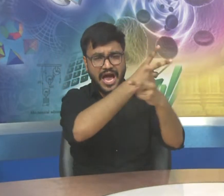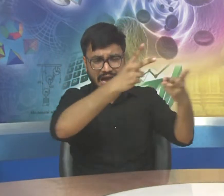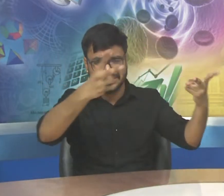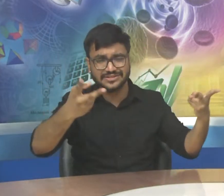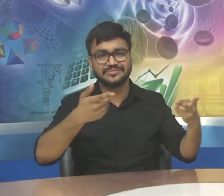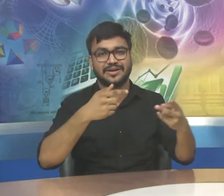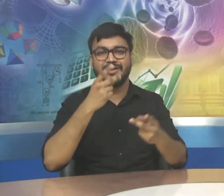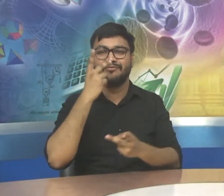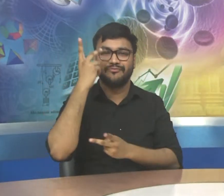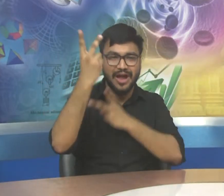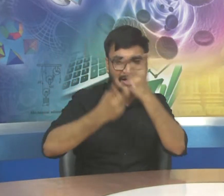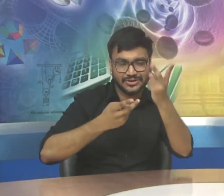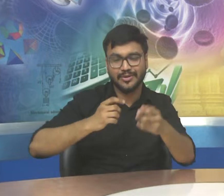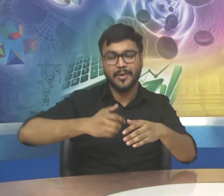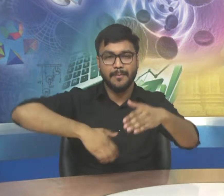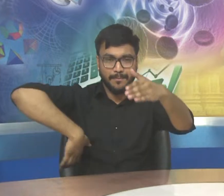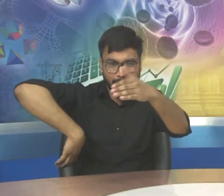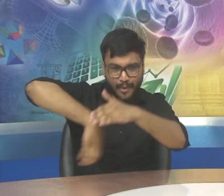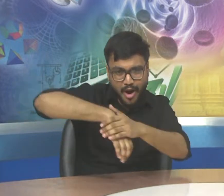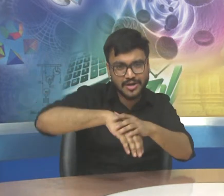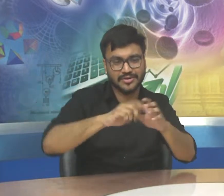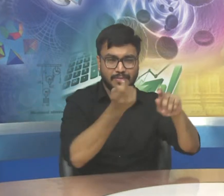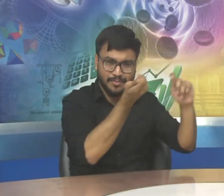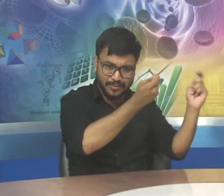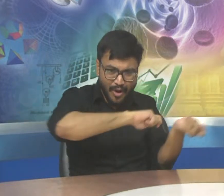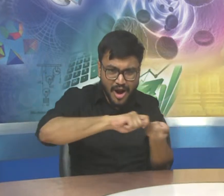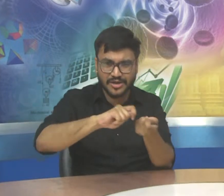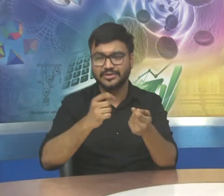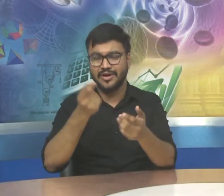Imagine when you play or work for a long time.